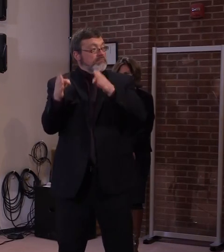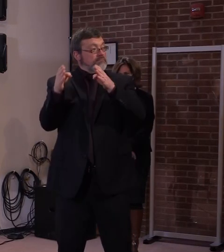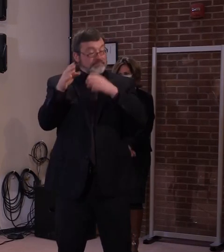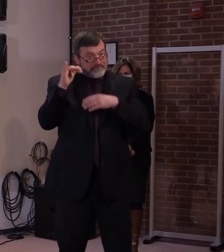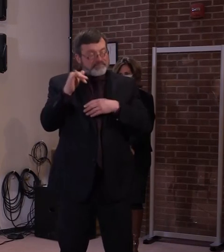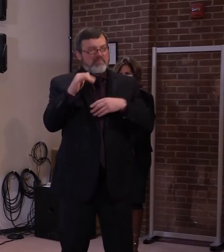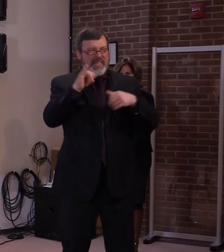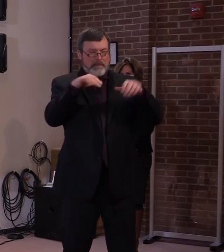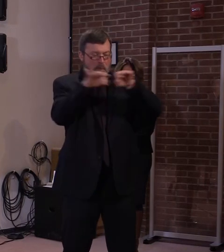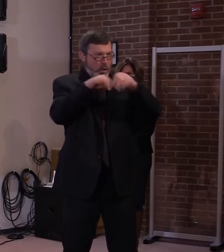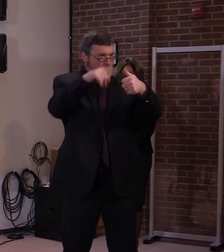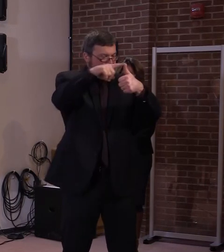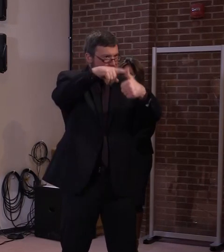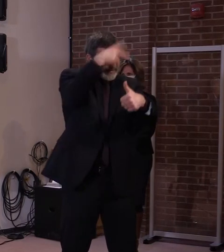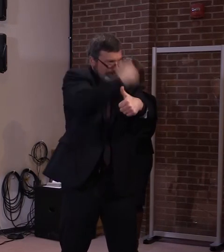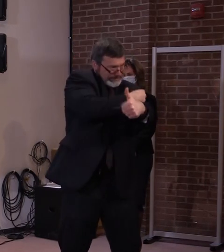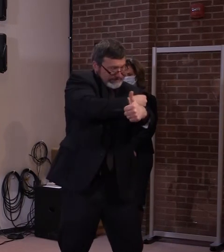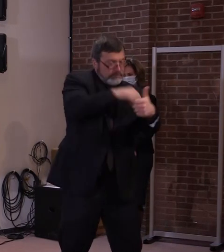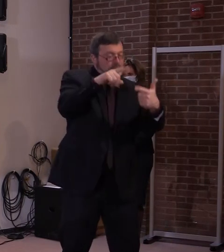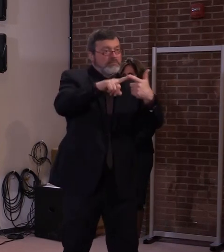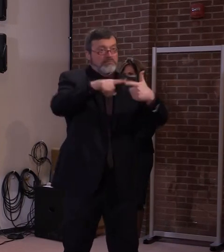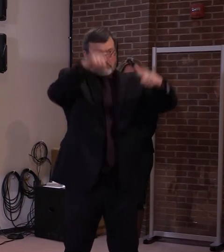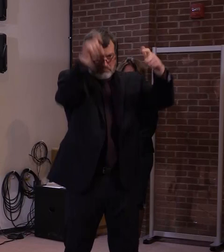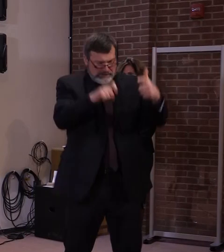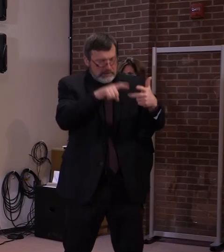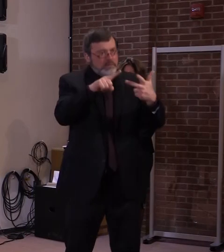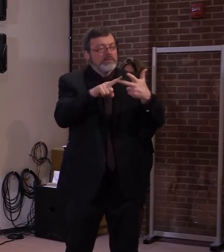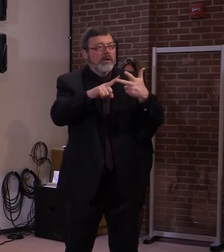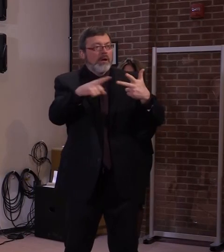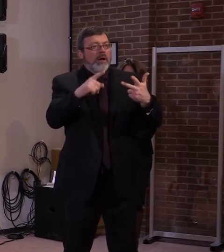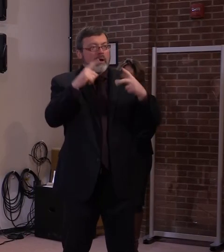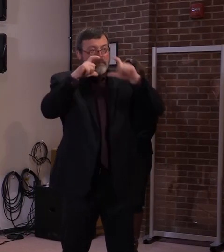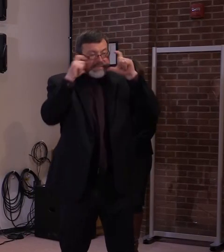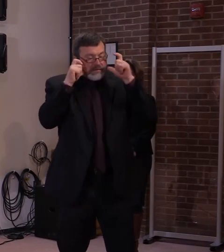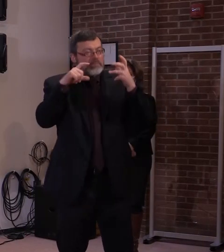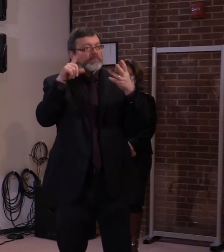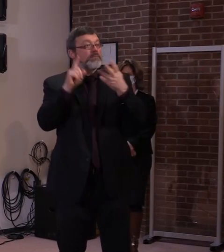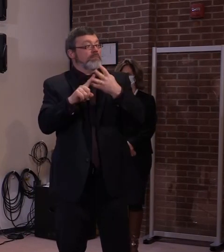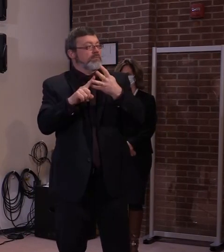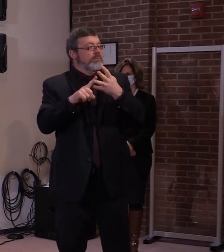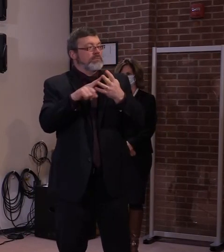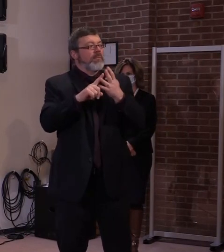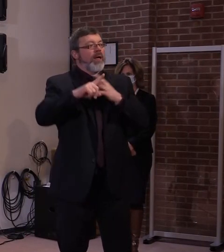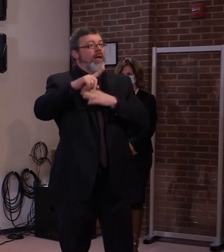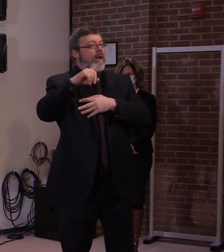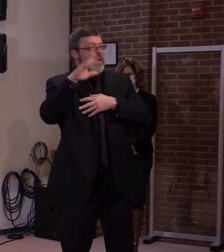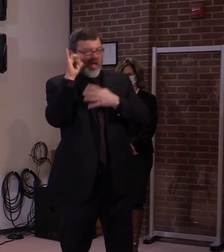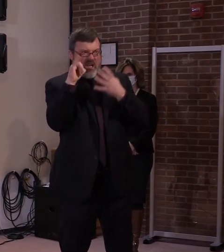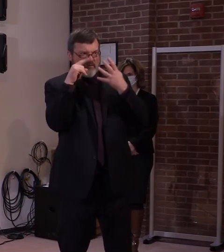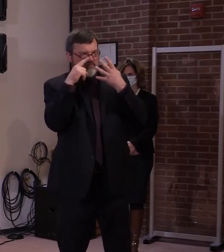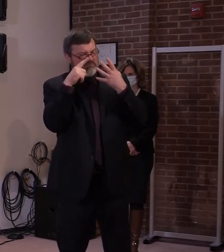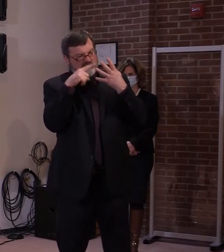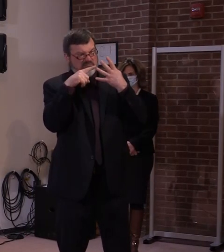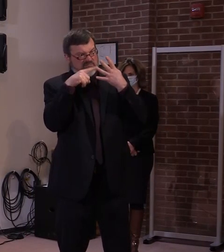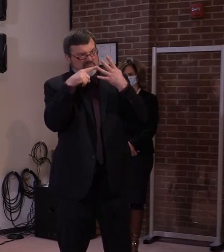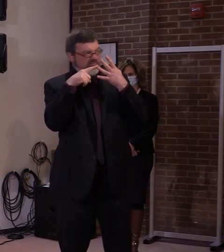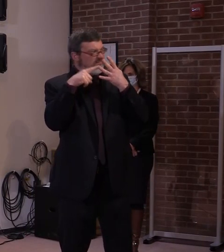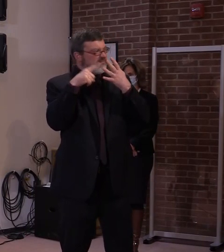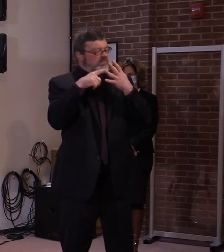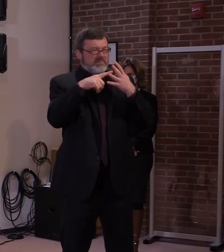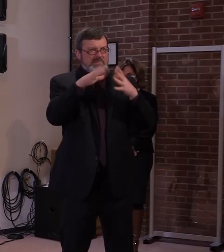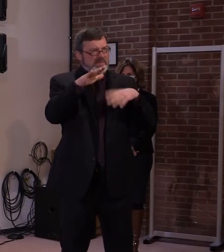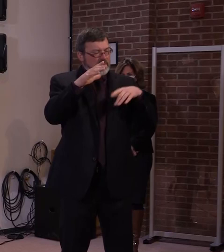join others. Number three is to mask. Please wear a mask as much as possible when you're inside.